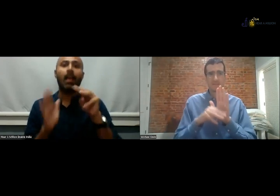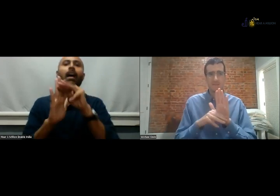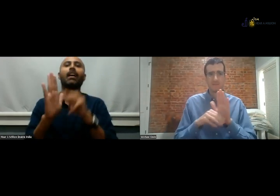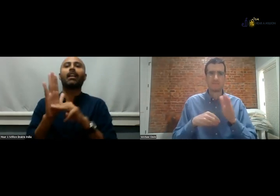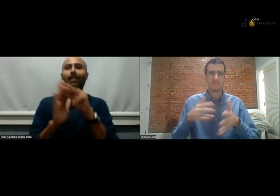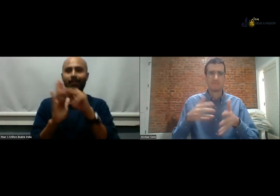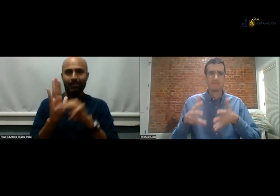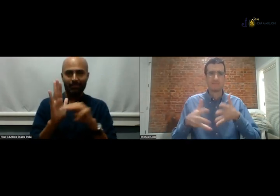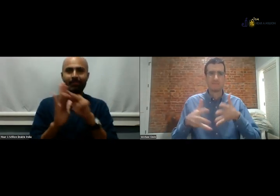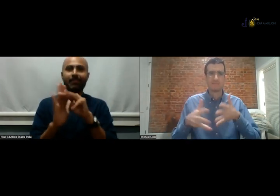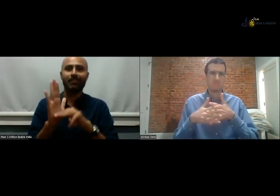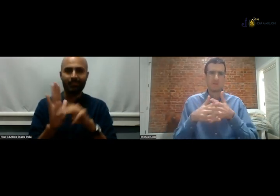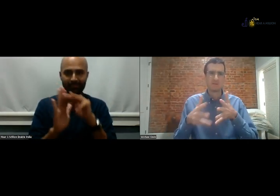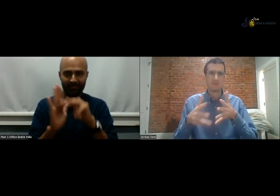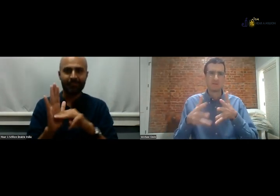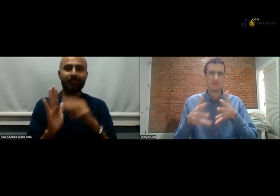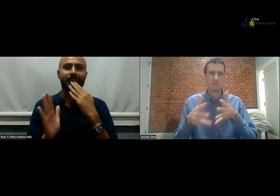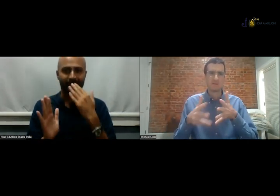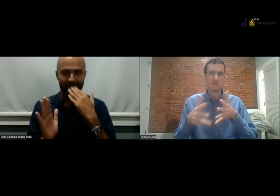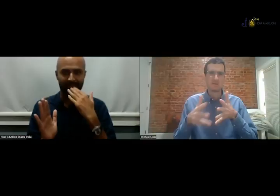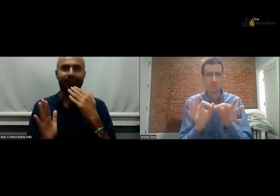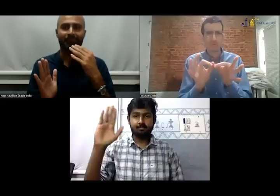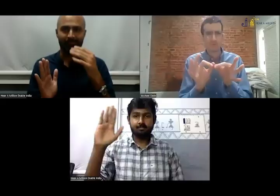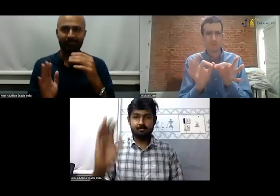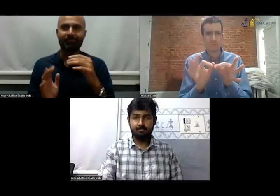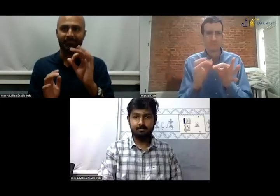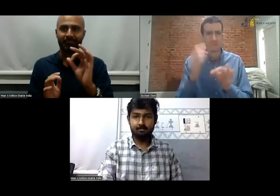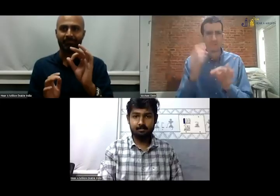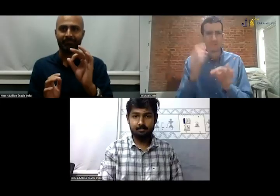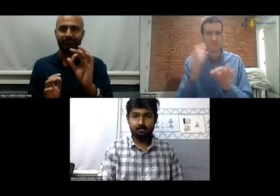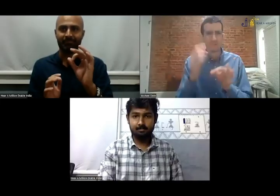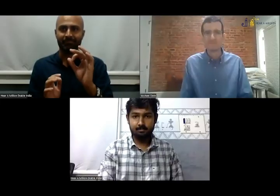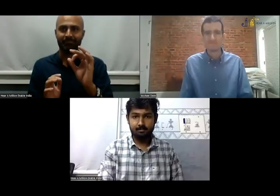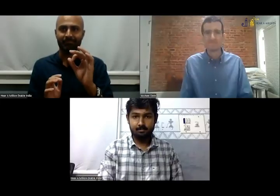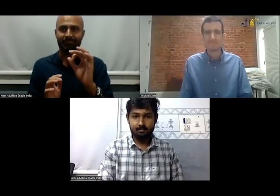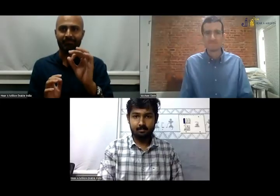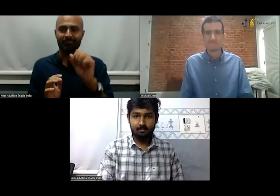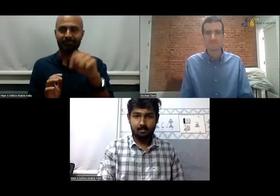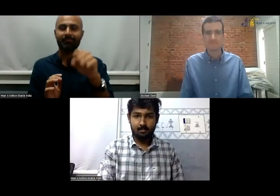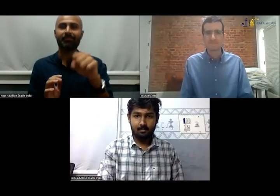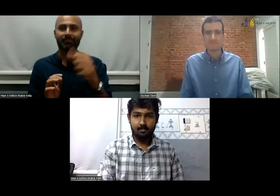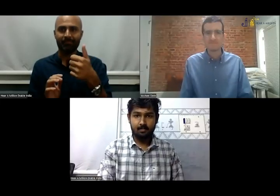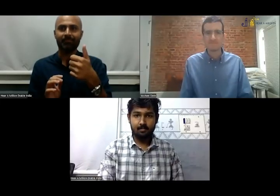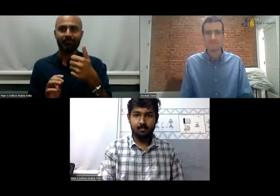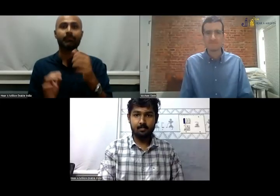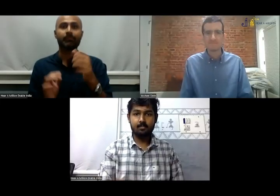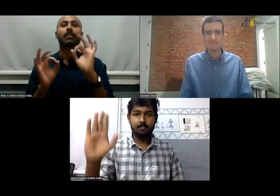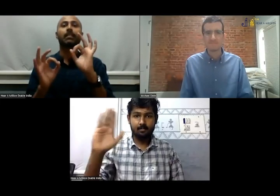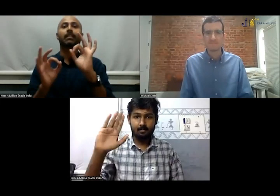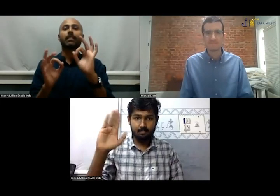My sign name is this. Okay. So I'm from America.